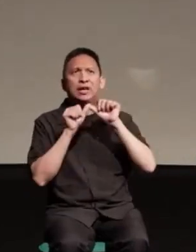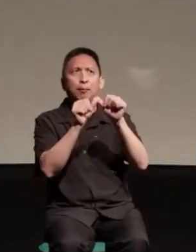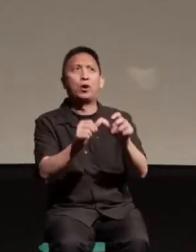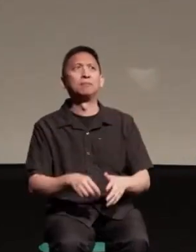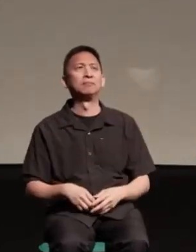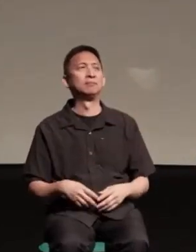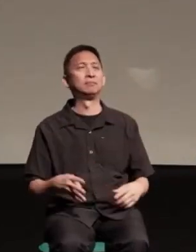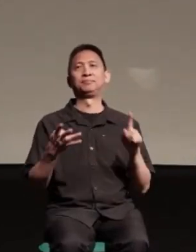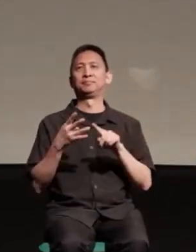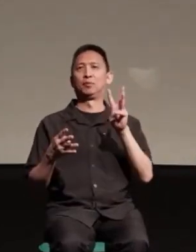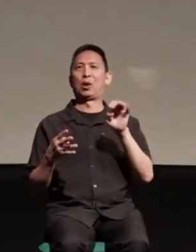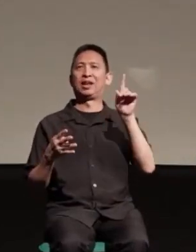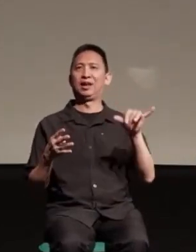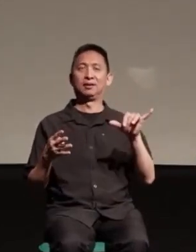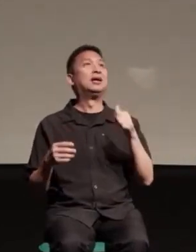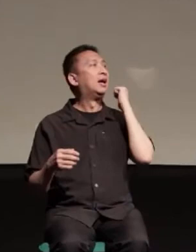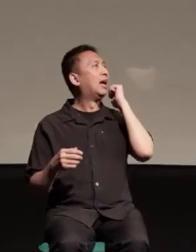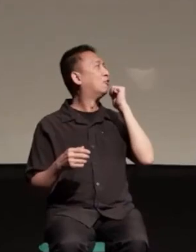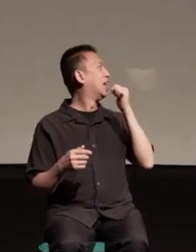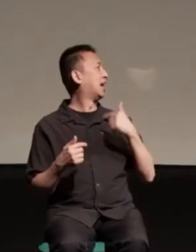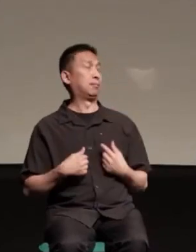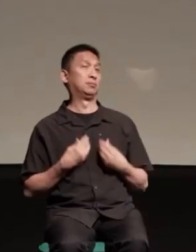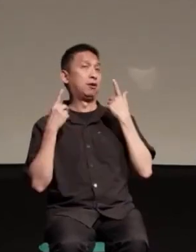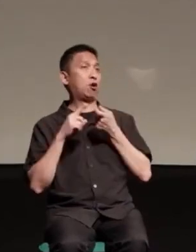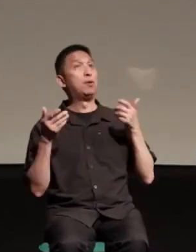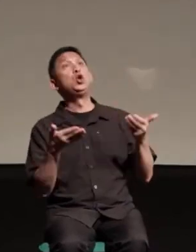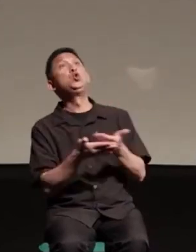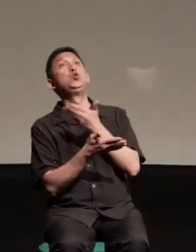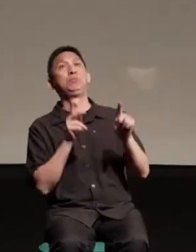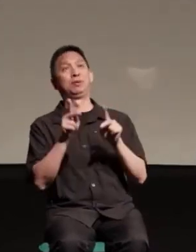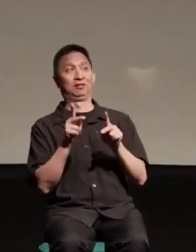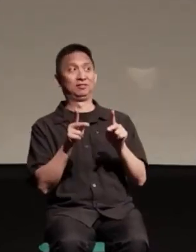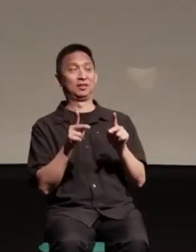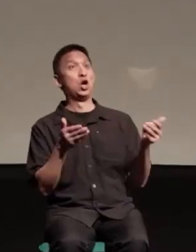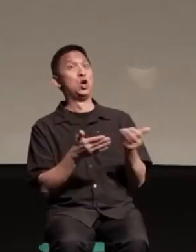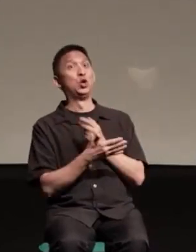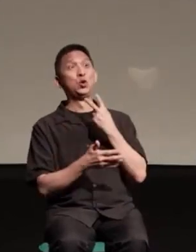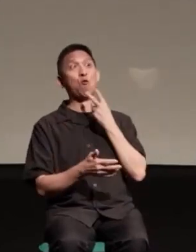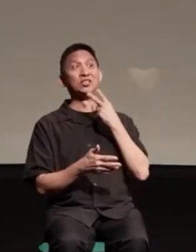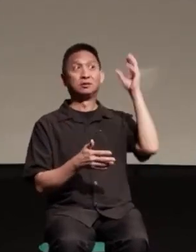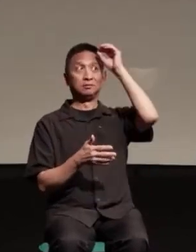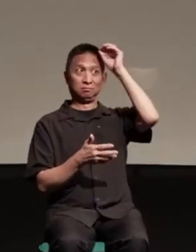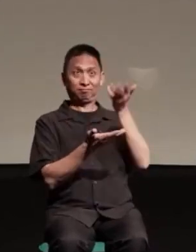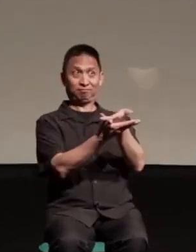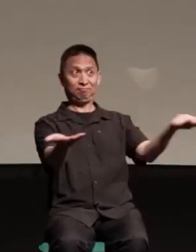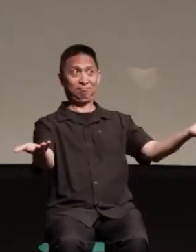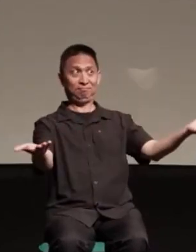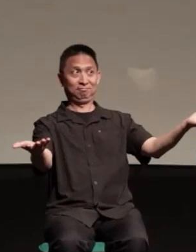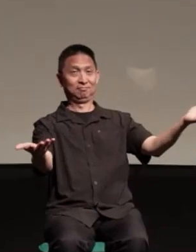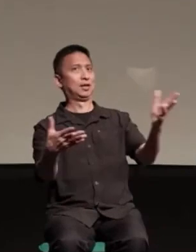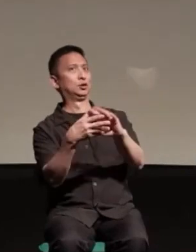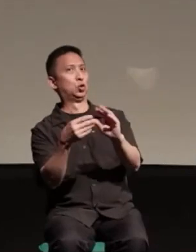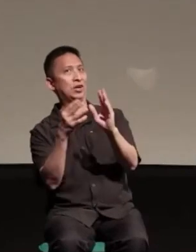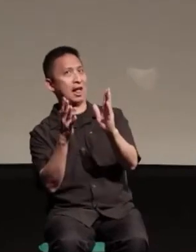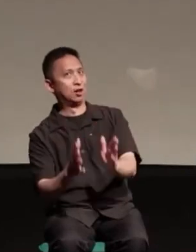I'm inspired every day by the new voices coming up, by the folks who want to be storytellers, not